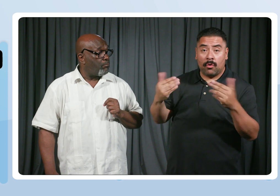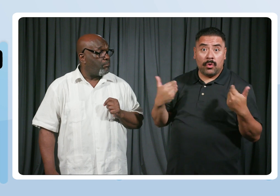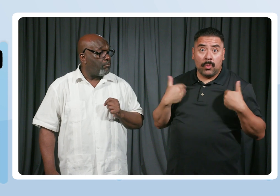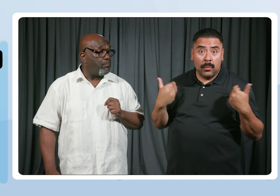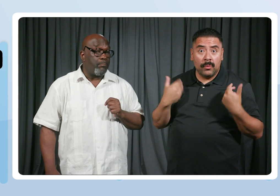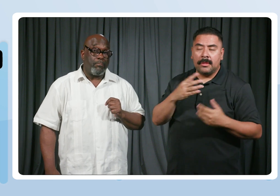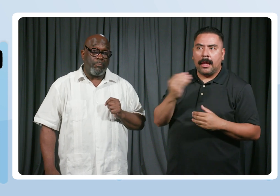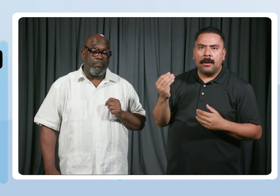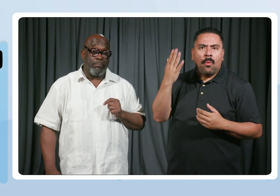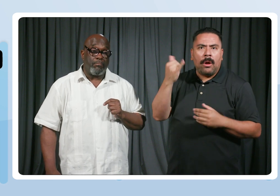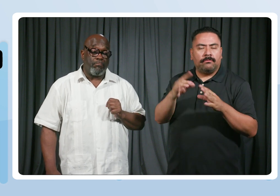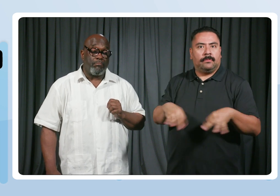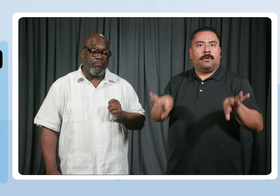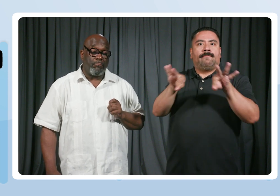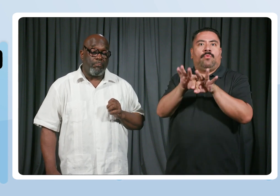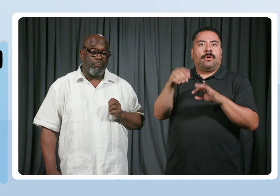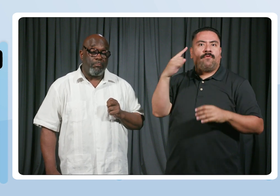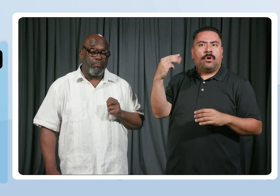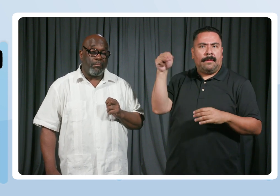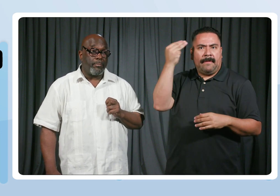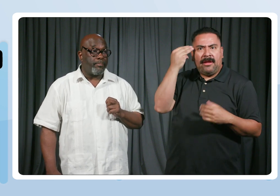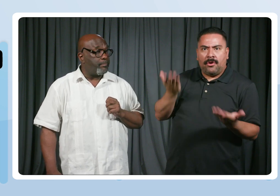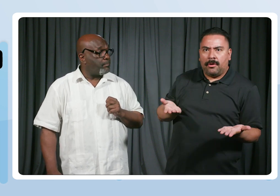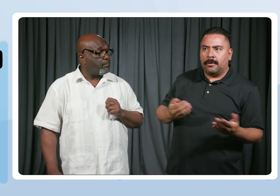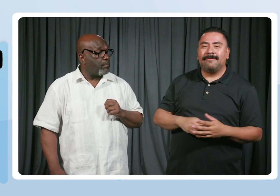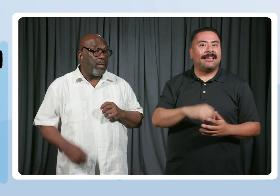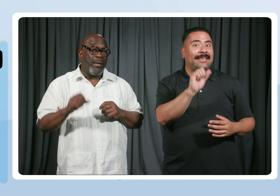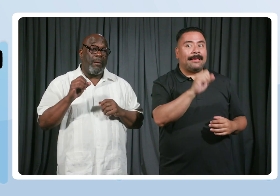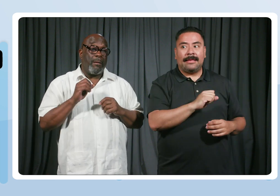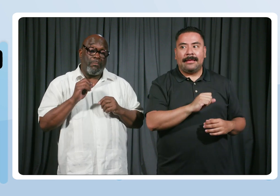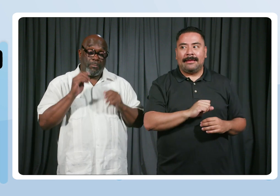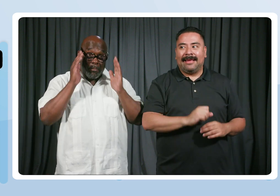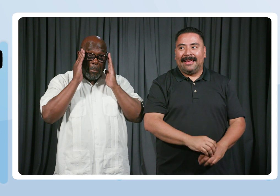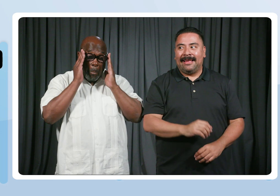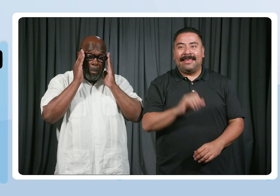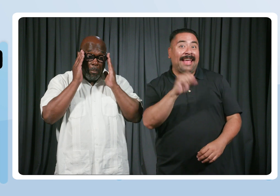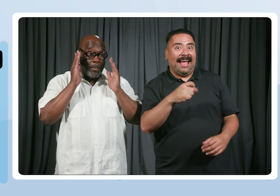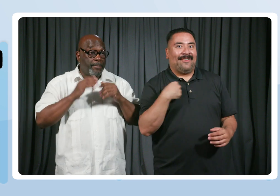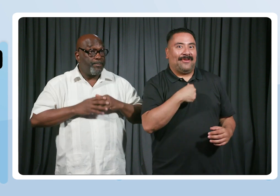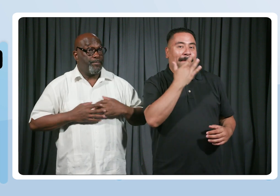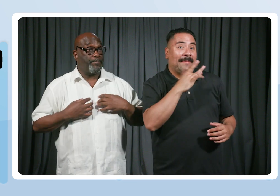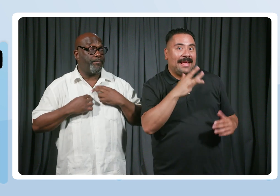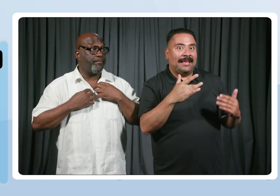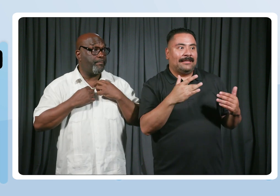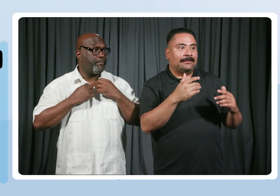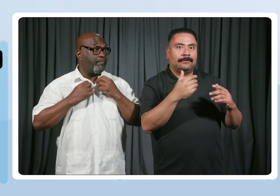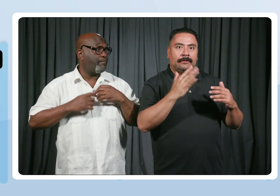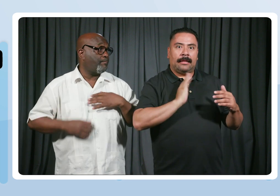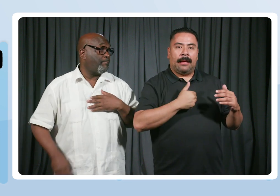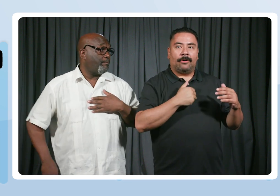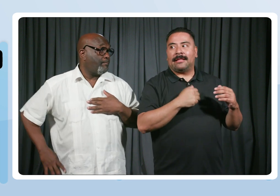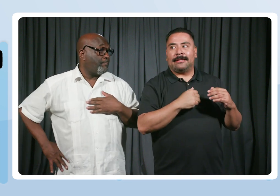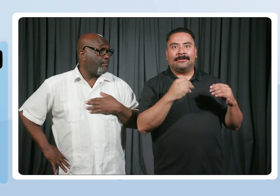youth and why it's so important to the mayor. Yeah, well, we're really blessed to have a mayor who also was an educator, and